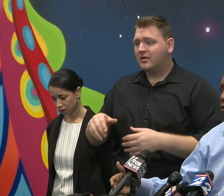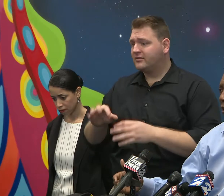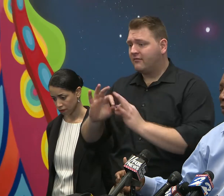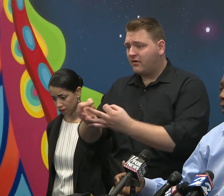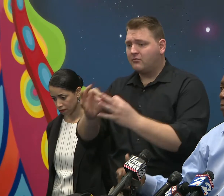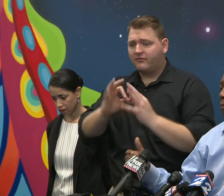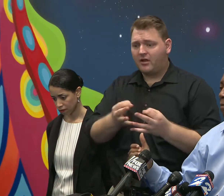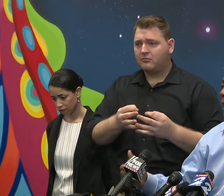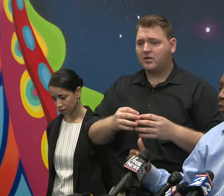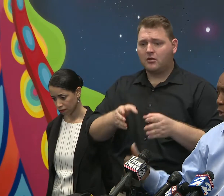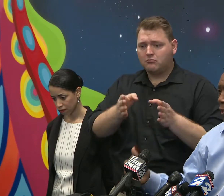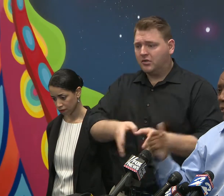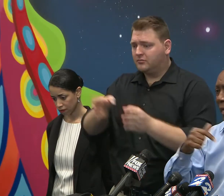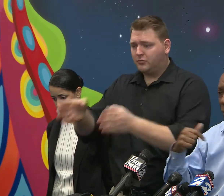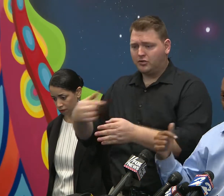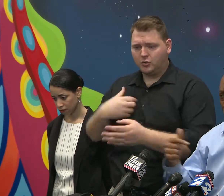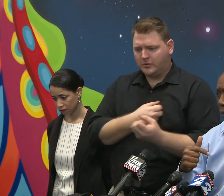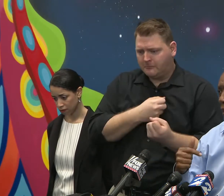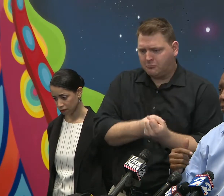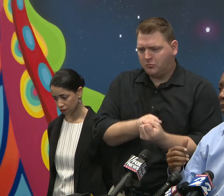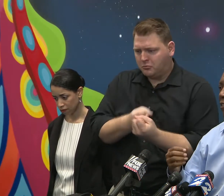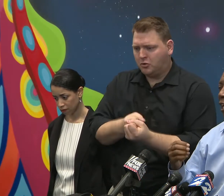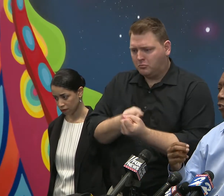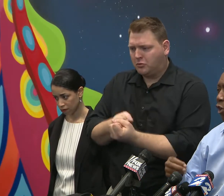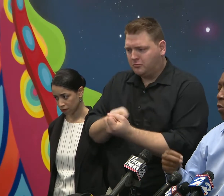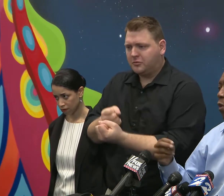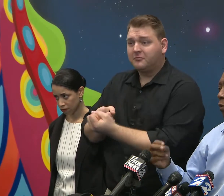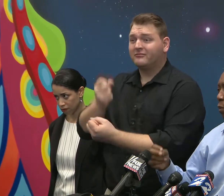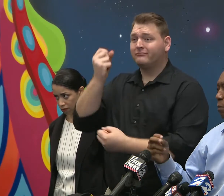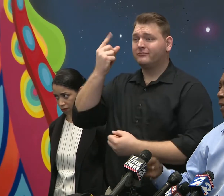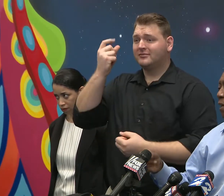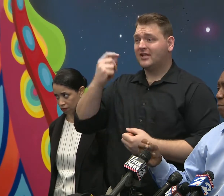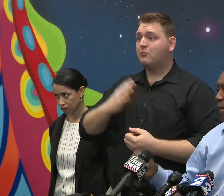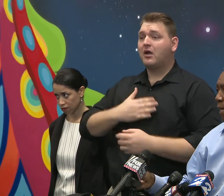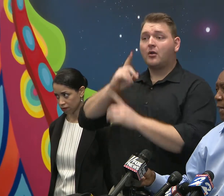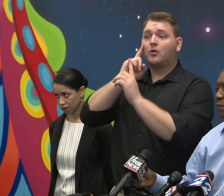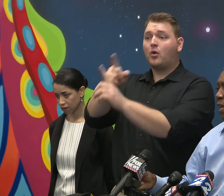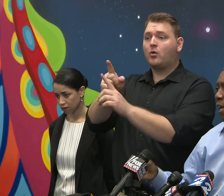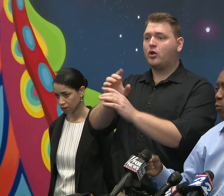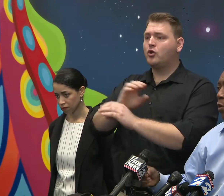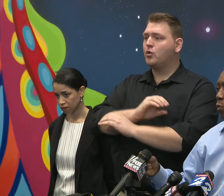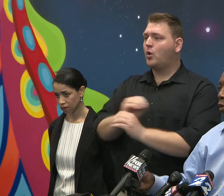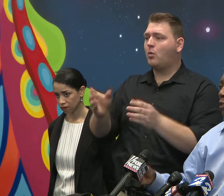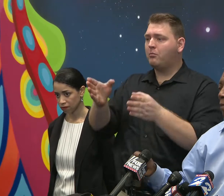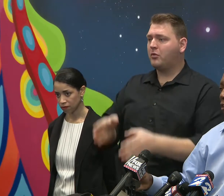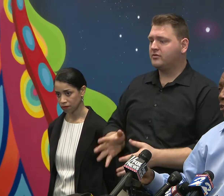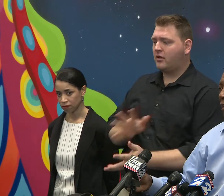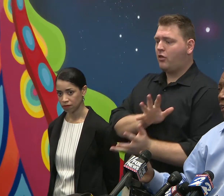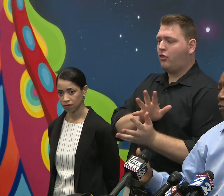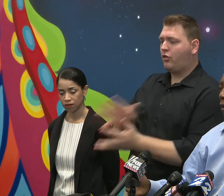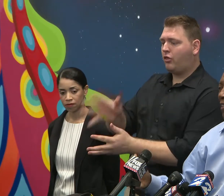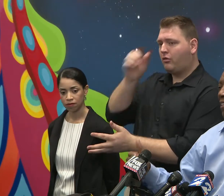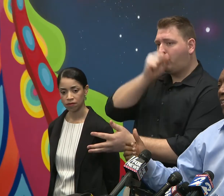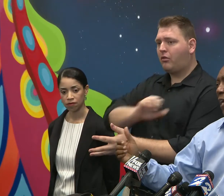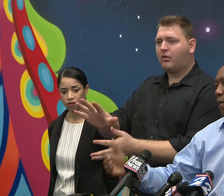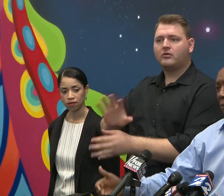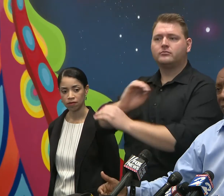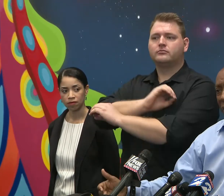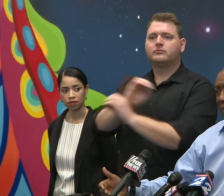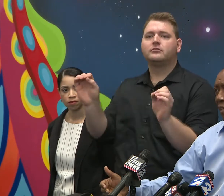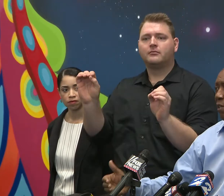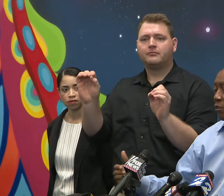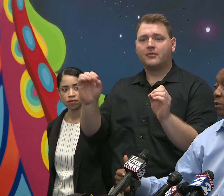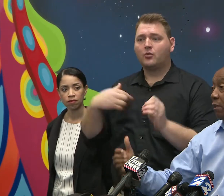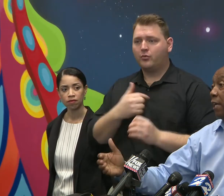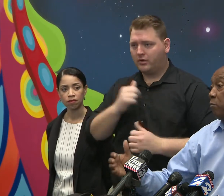by person, but my goal is, our goal is that no one will be left behind, and we'll work to make sure that everyone can stand up on